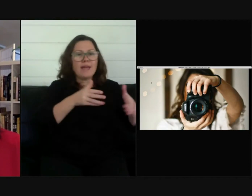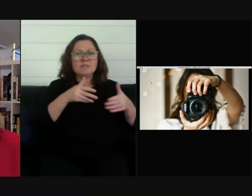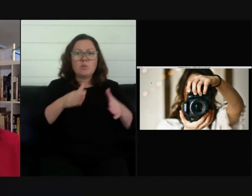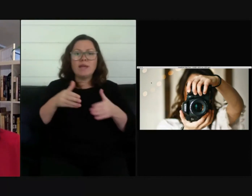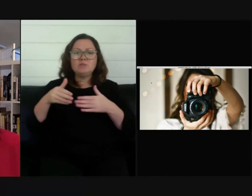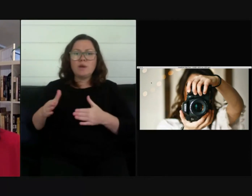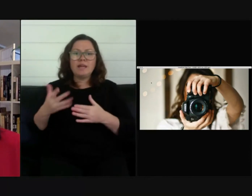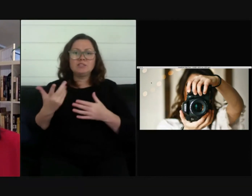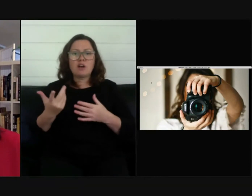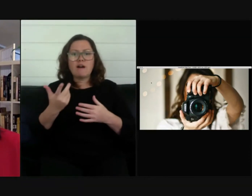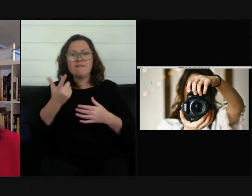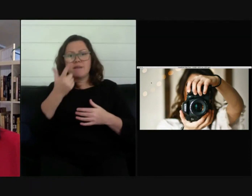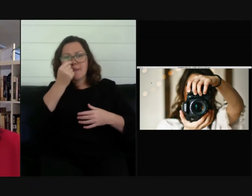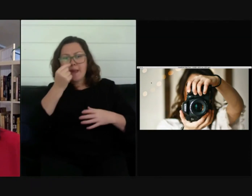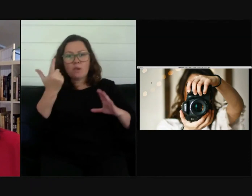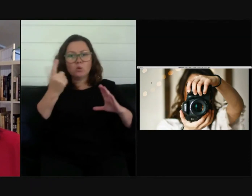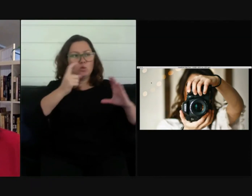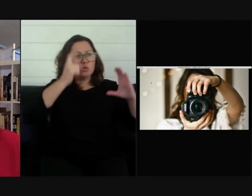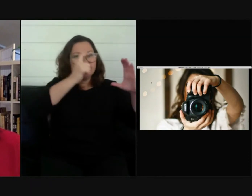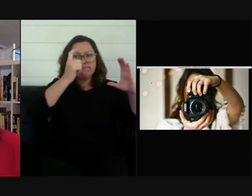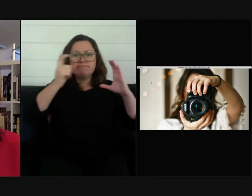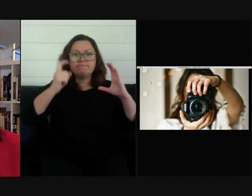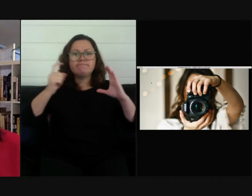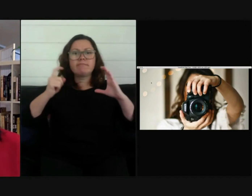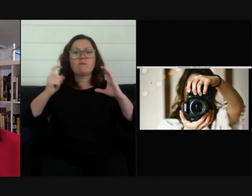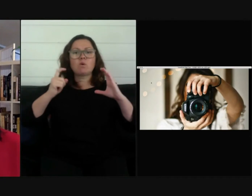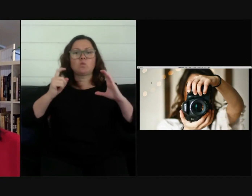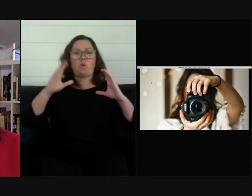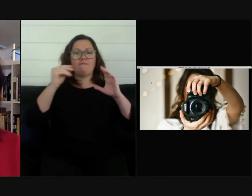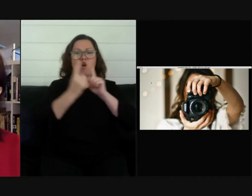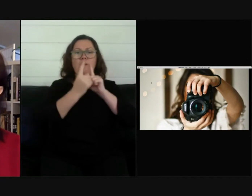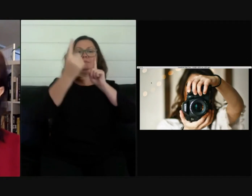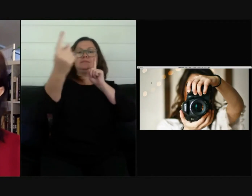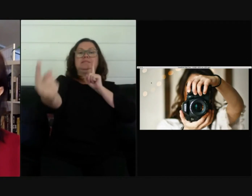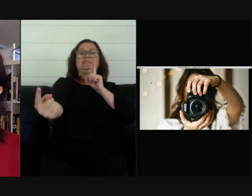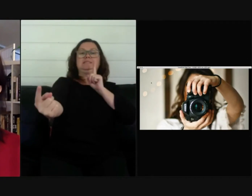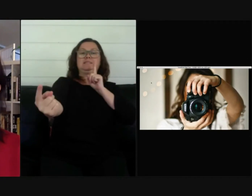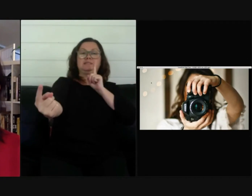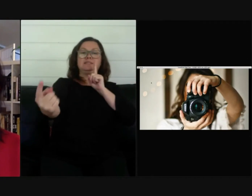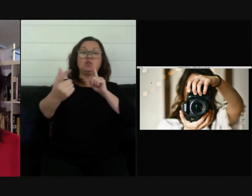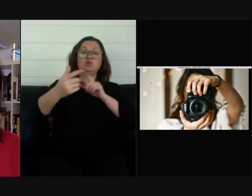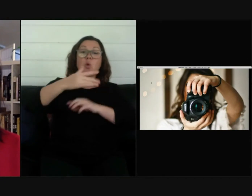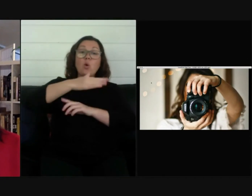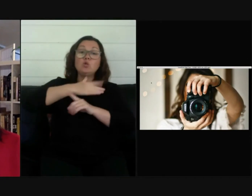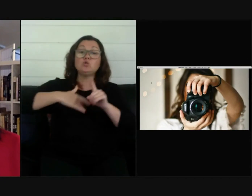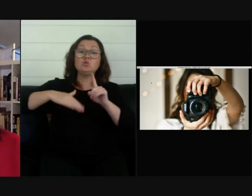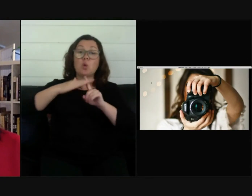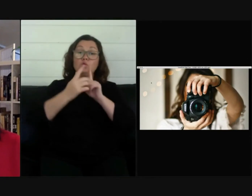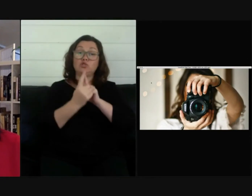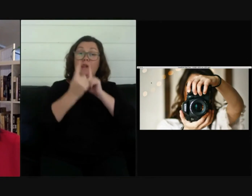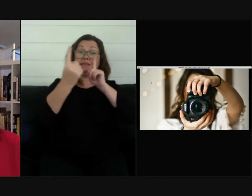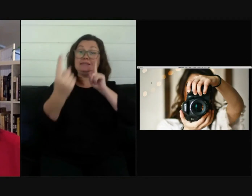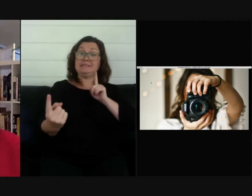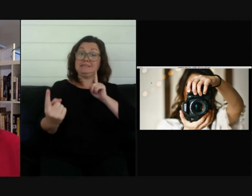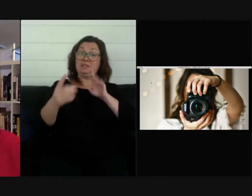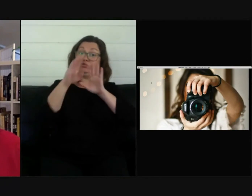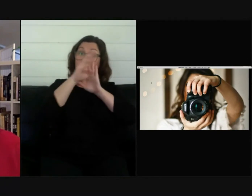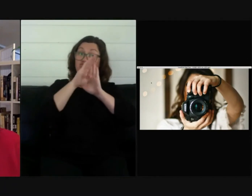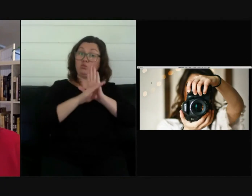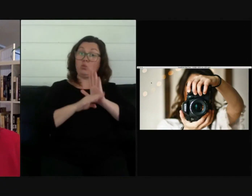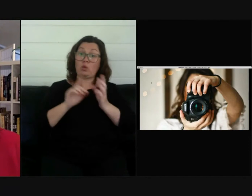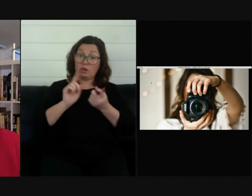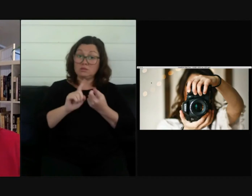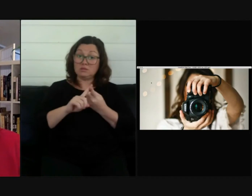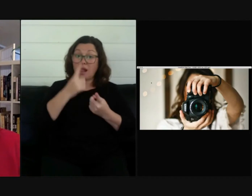a distance. So the social distancing rules don't necessarily have to stop you from getting new photographs